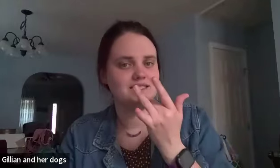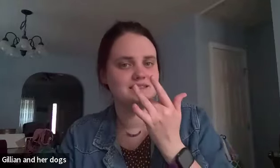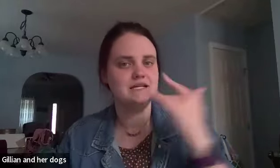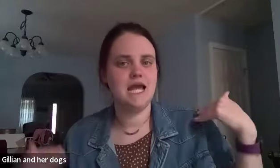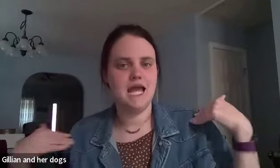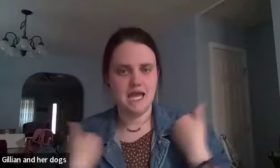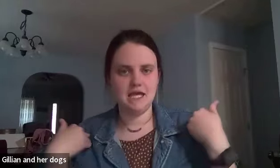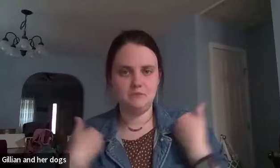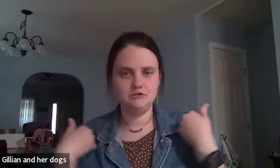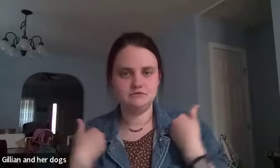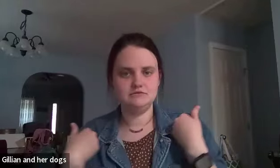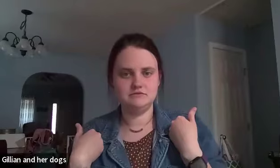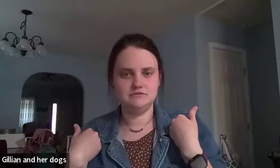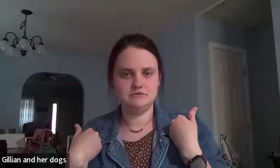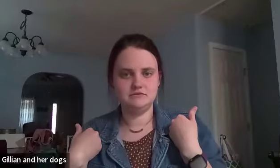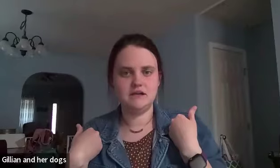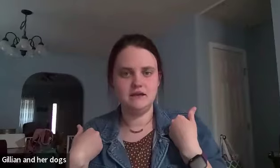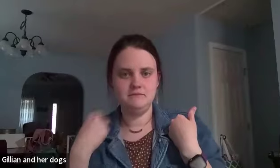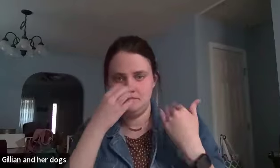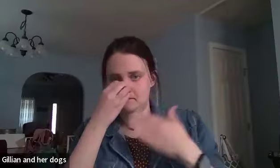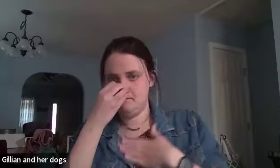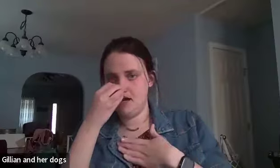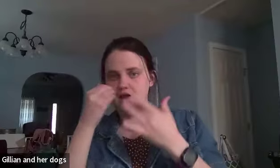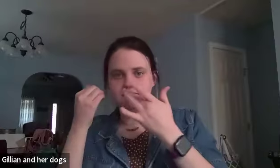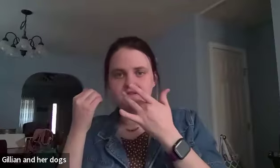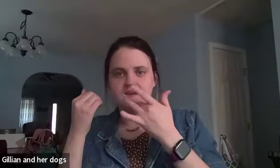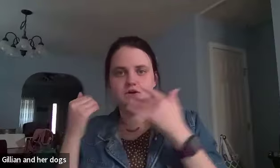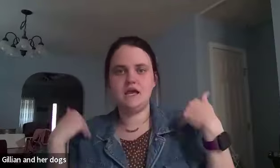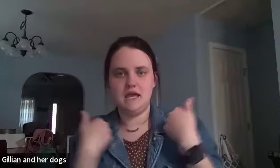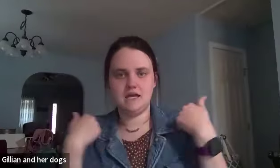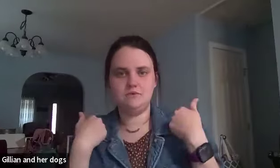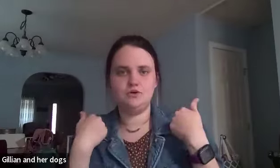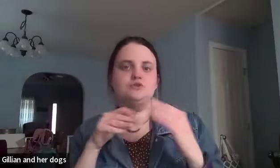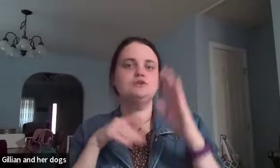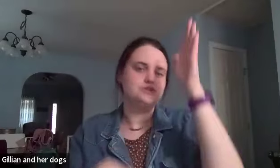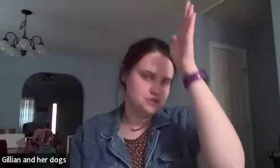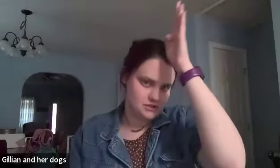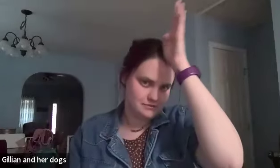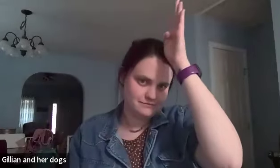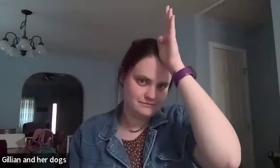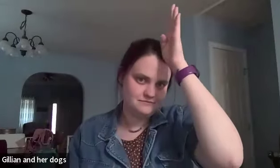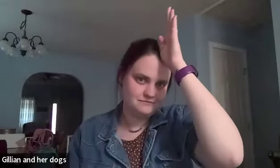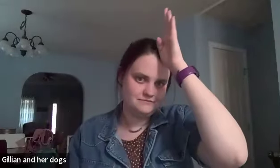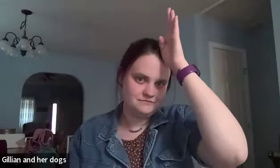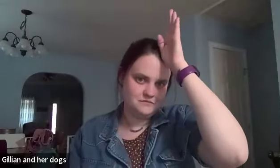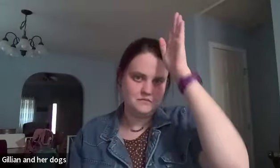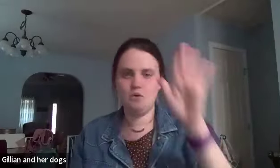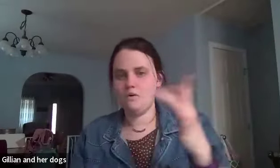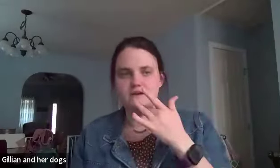favorite animal. Okay. My favorite animal, shark. Your